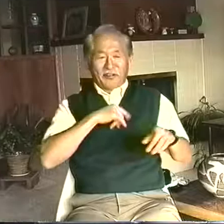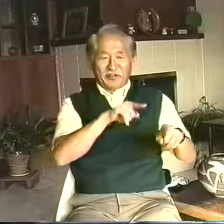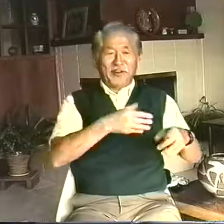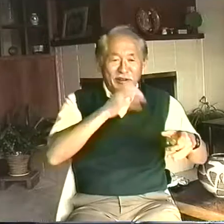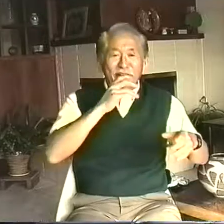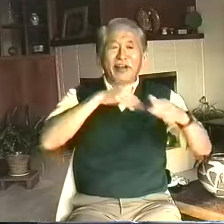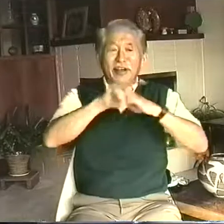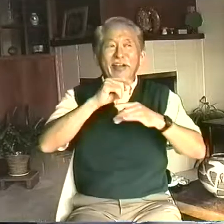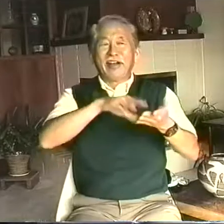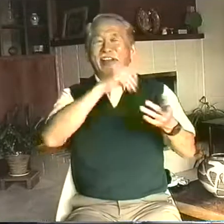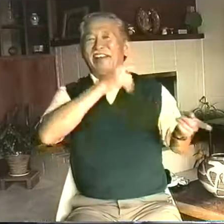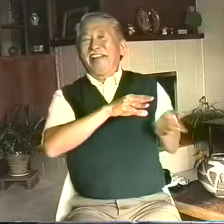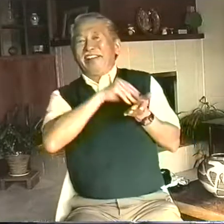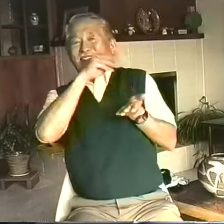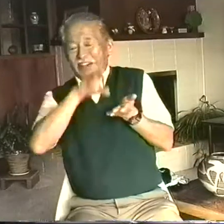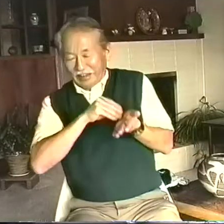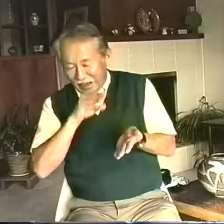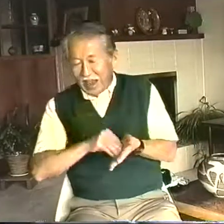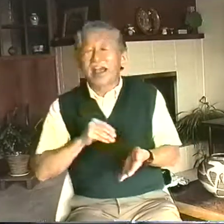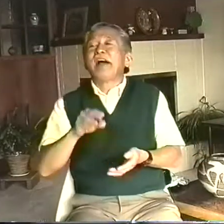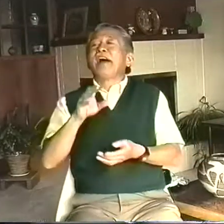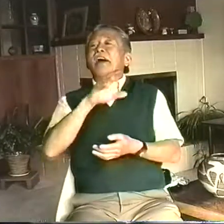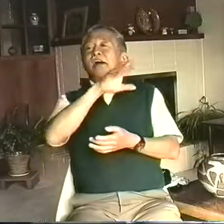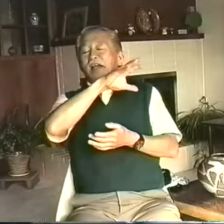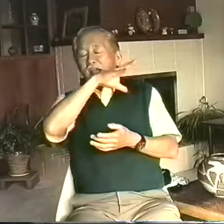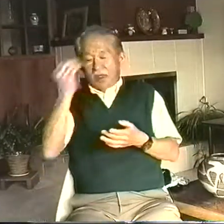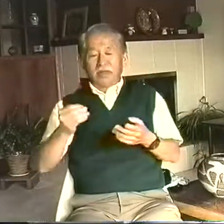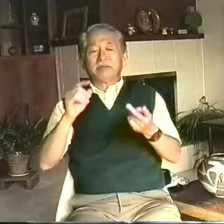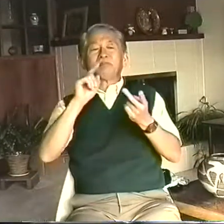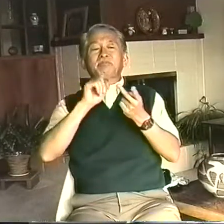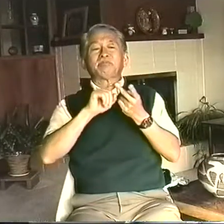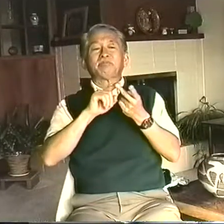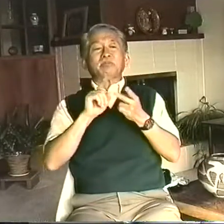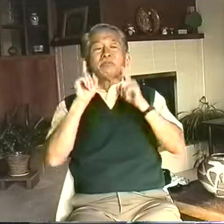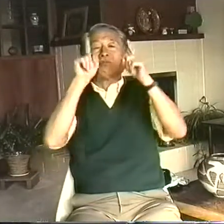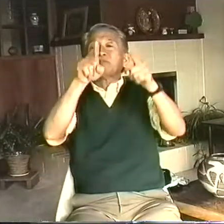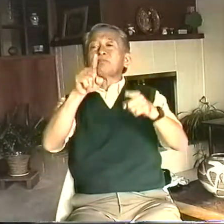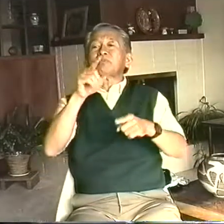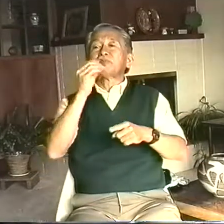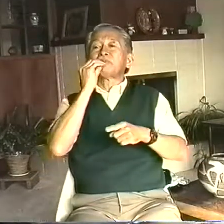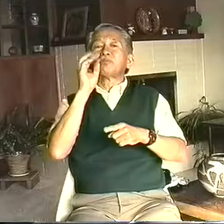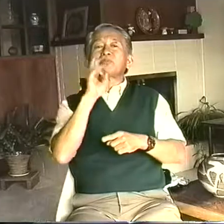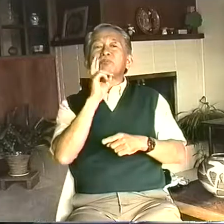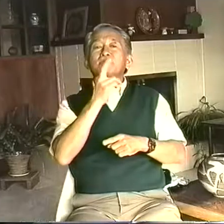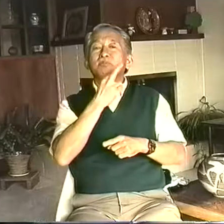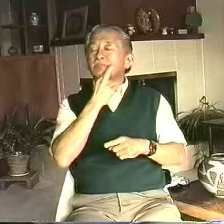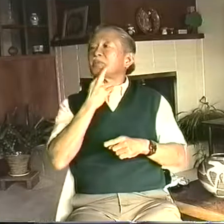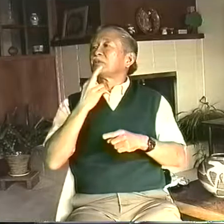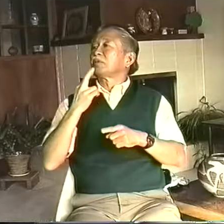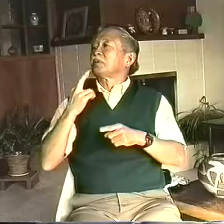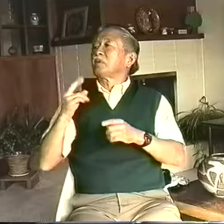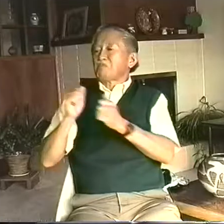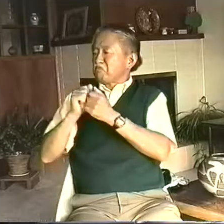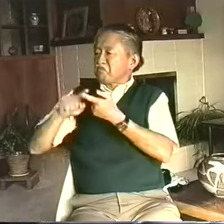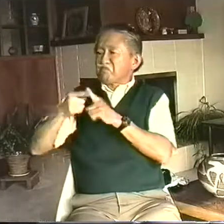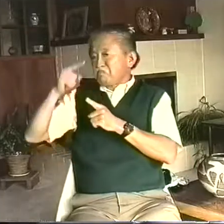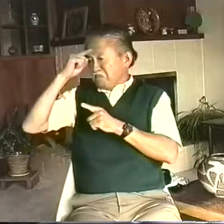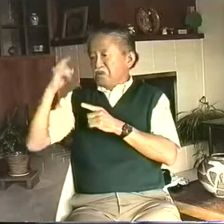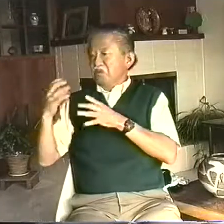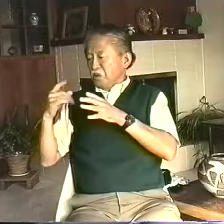or for coloreds. And I said that I drank from the white water fountain. So that was something that he learned.